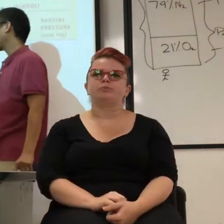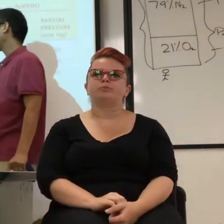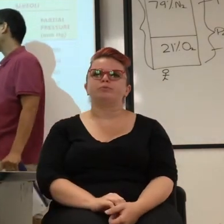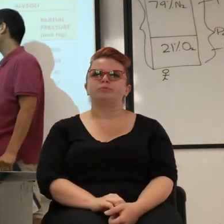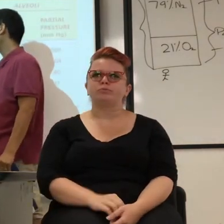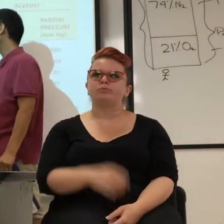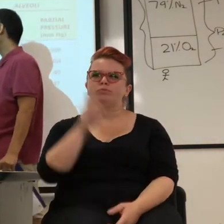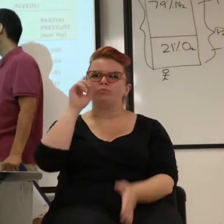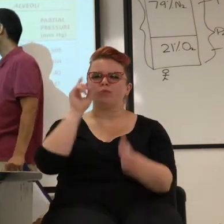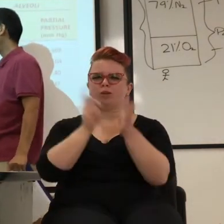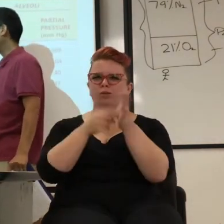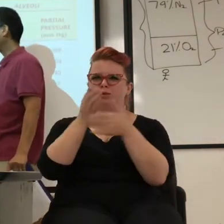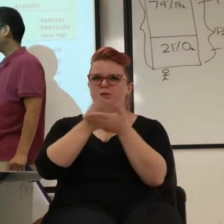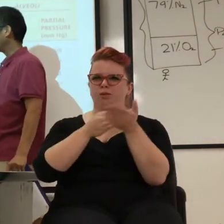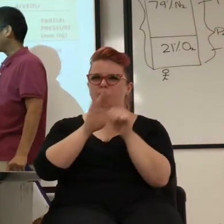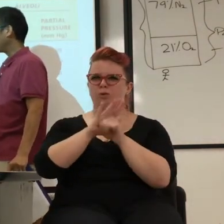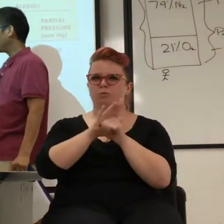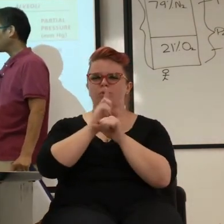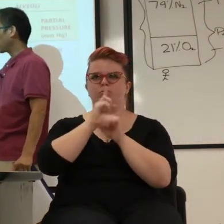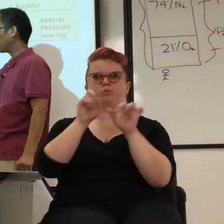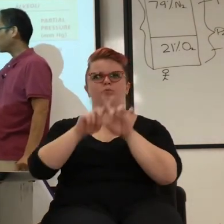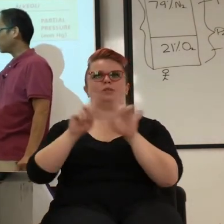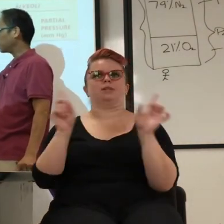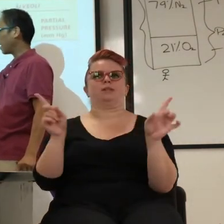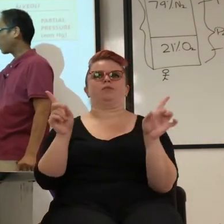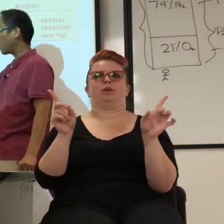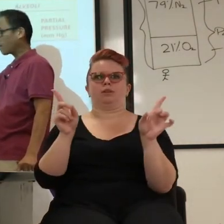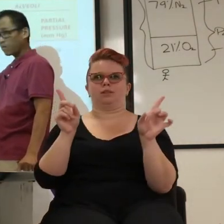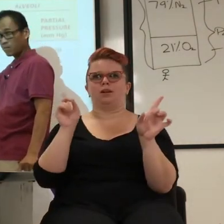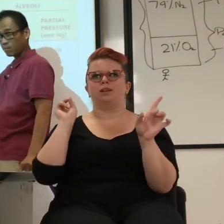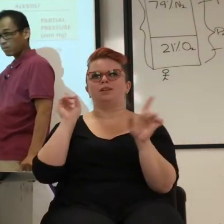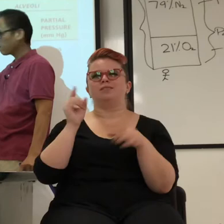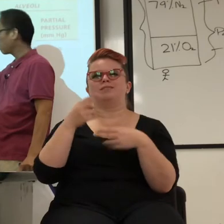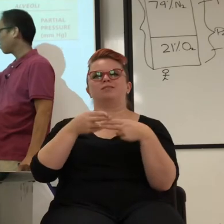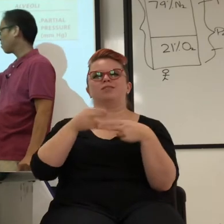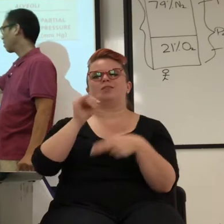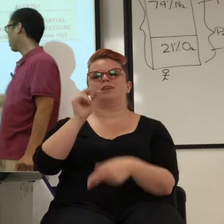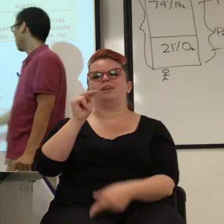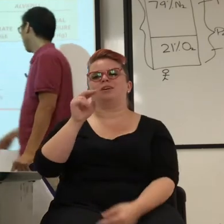the partial pressures are very different in incolvus inspired air